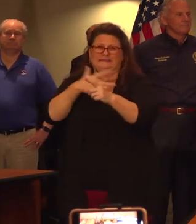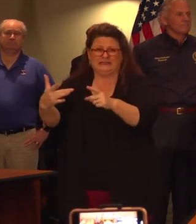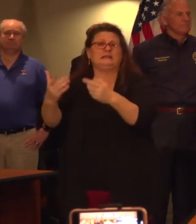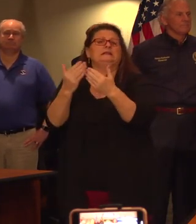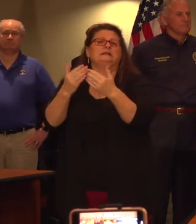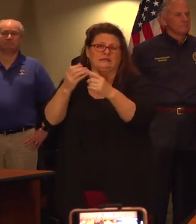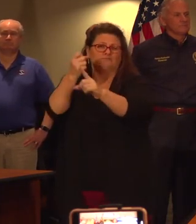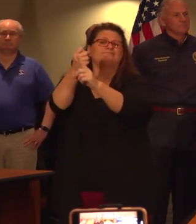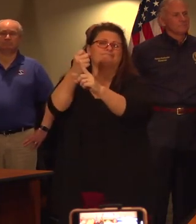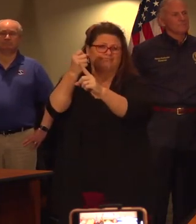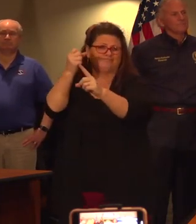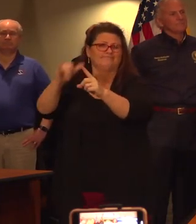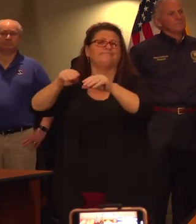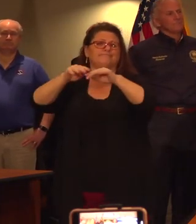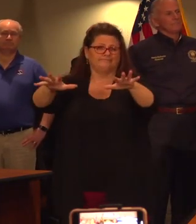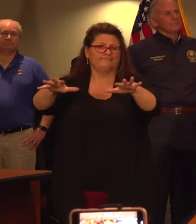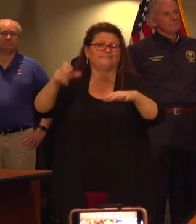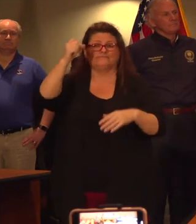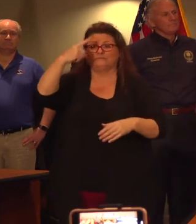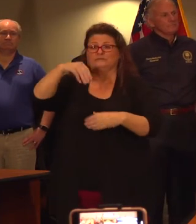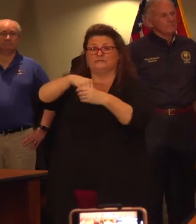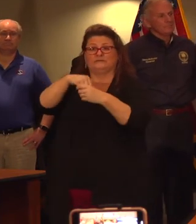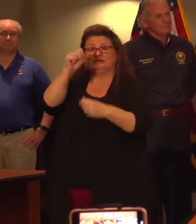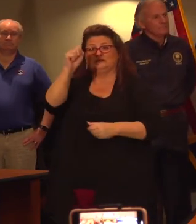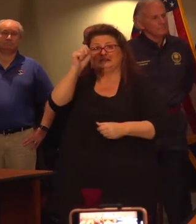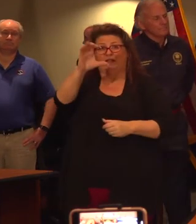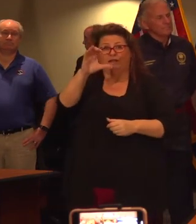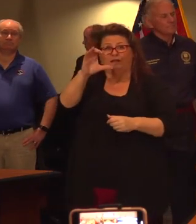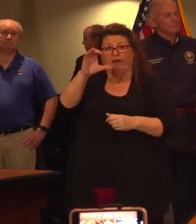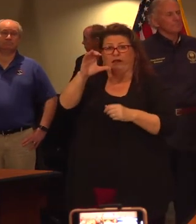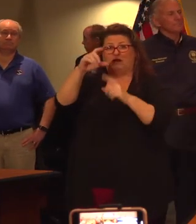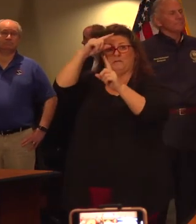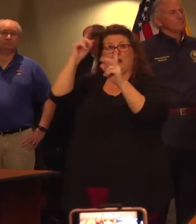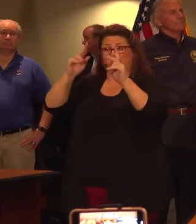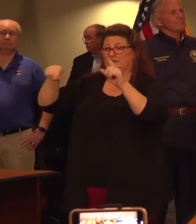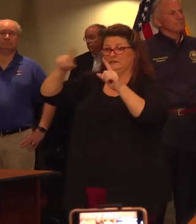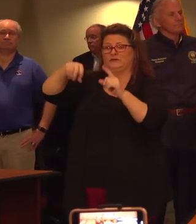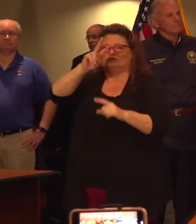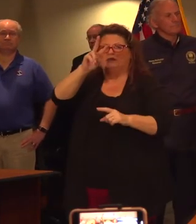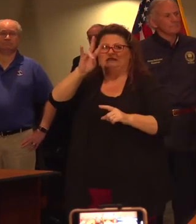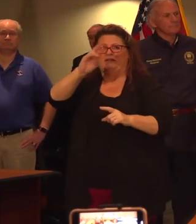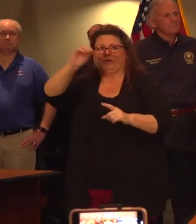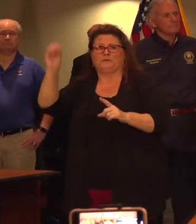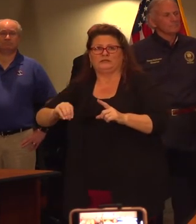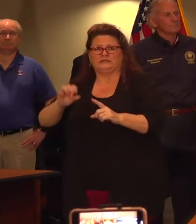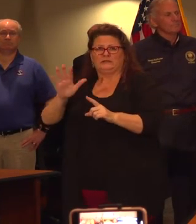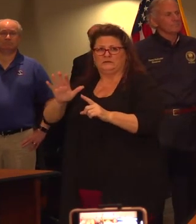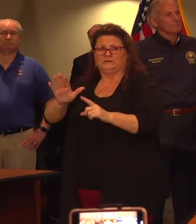African Americans make up about 27% of the South Carolina population, they